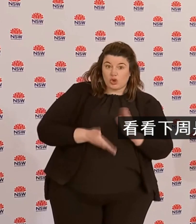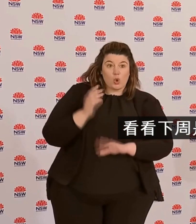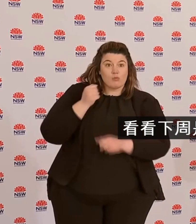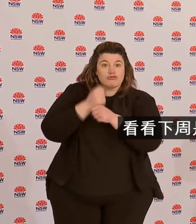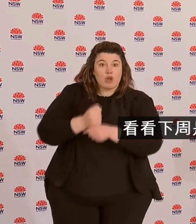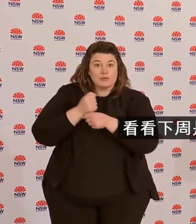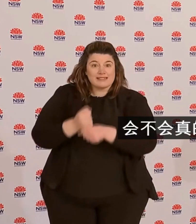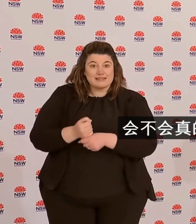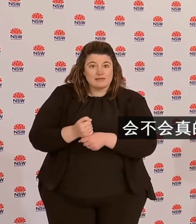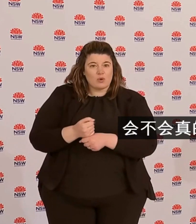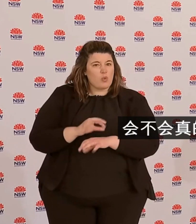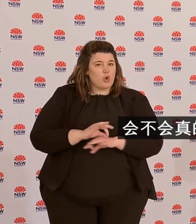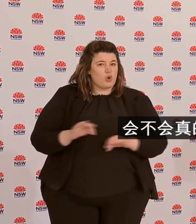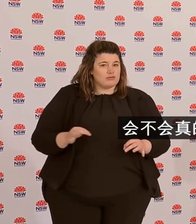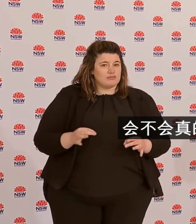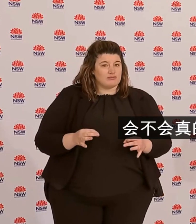a similar event next week